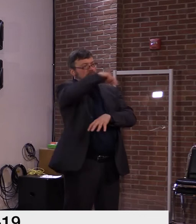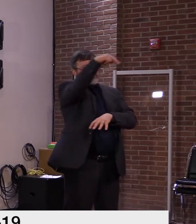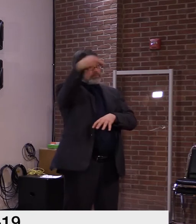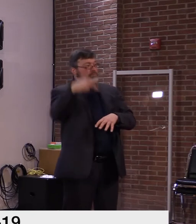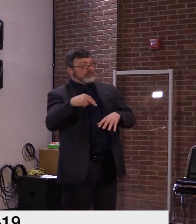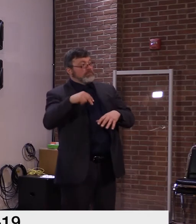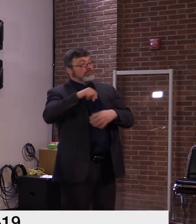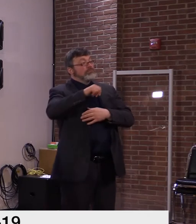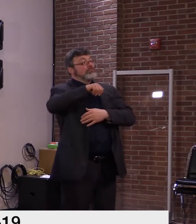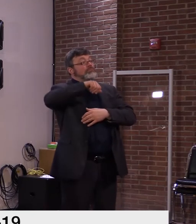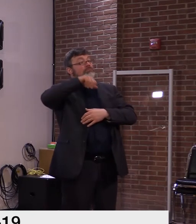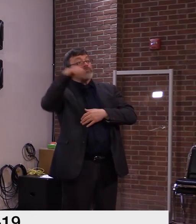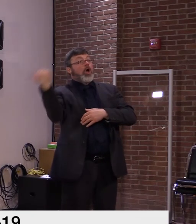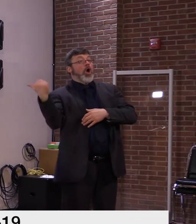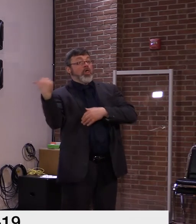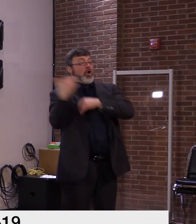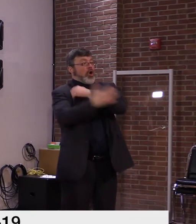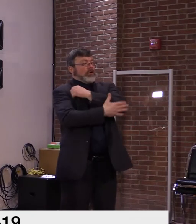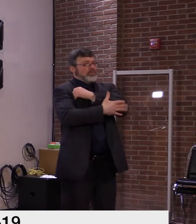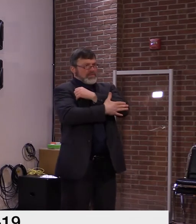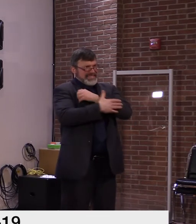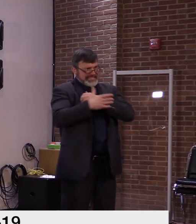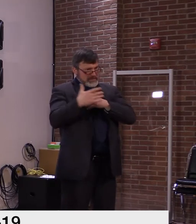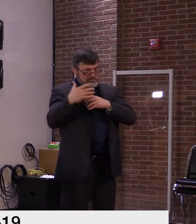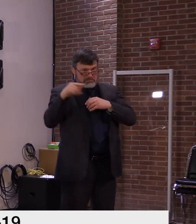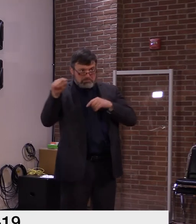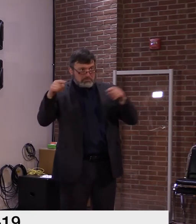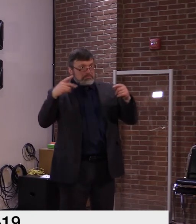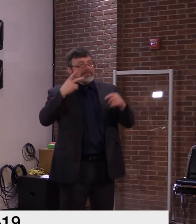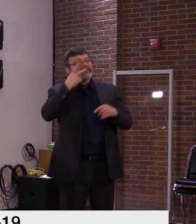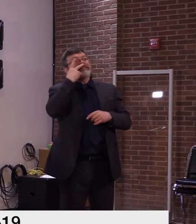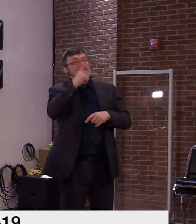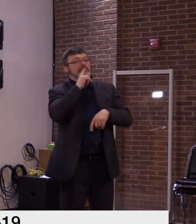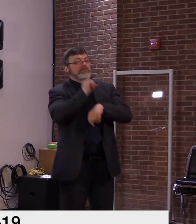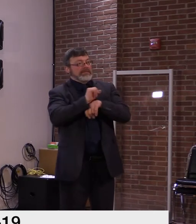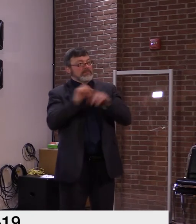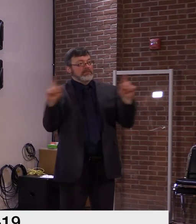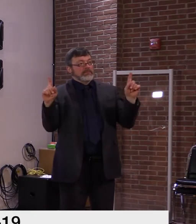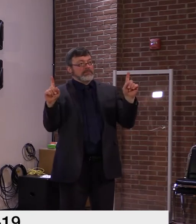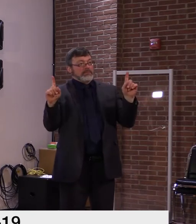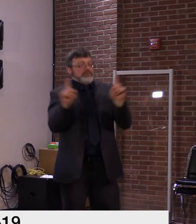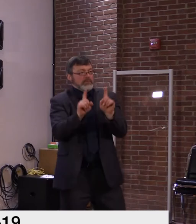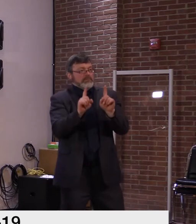a function of the conditions, and we expect the conditions to improve here in the coming weeks.